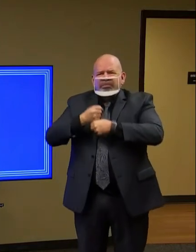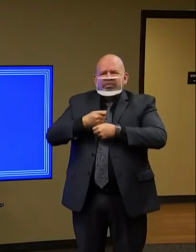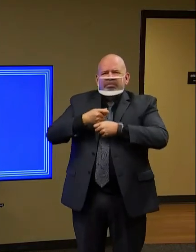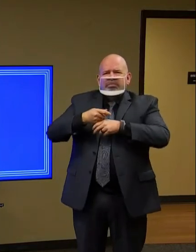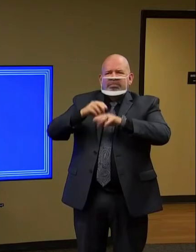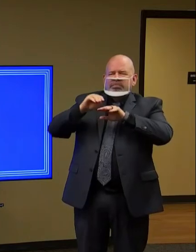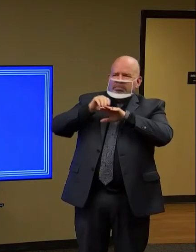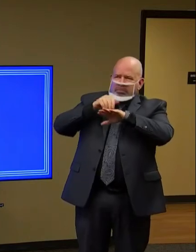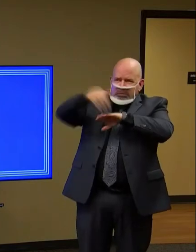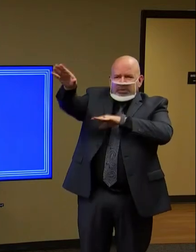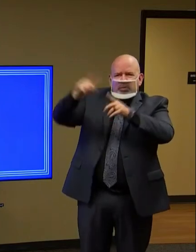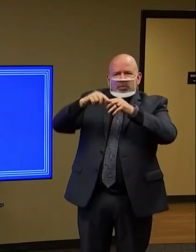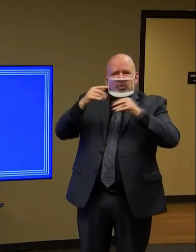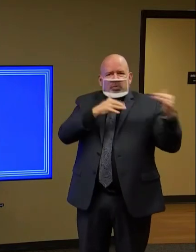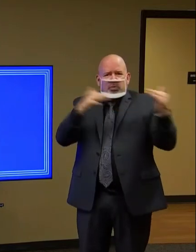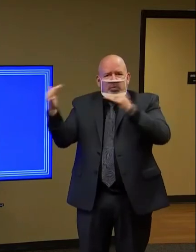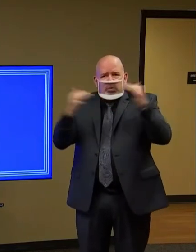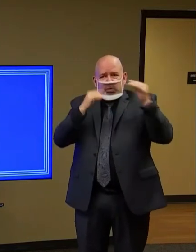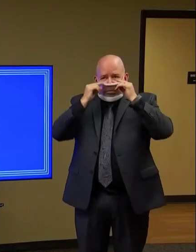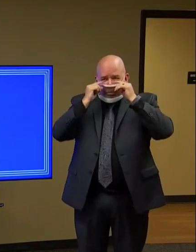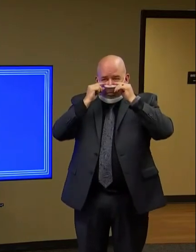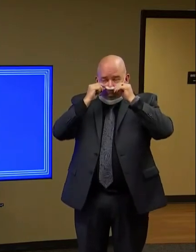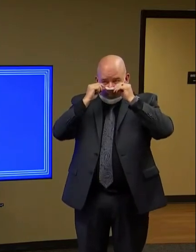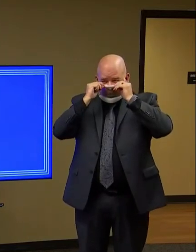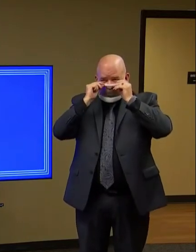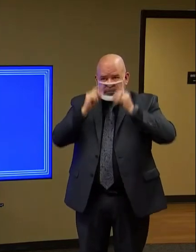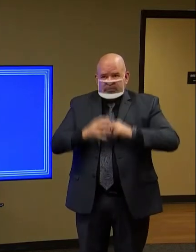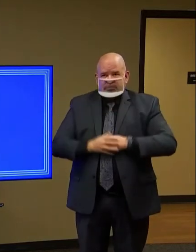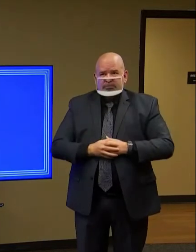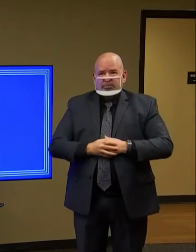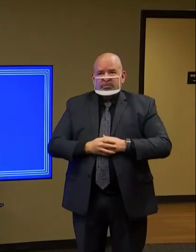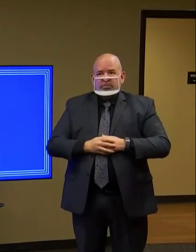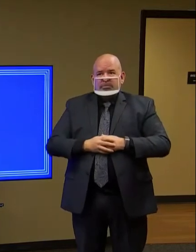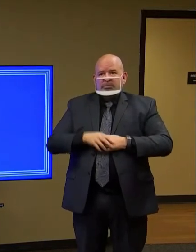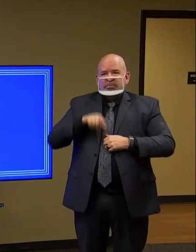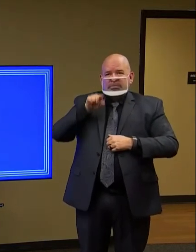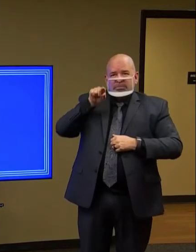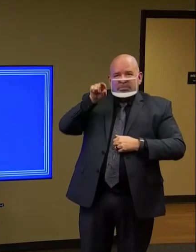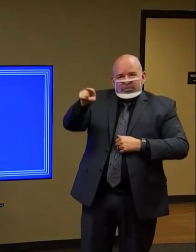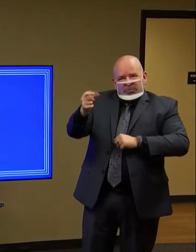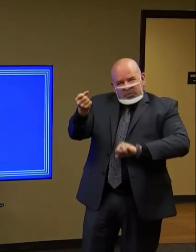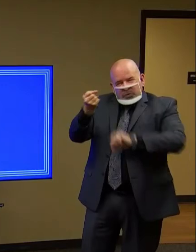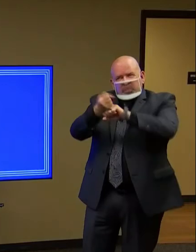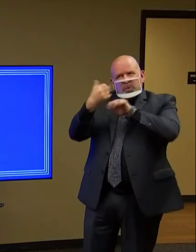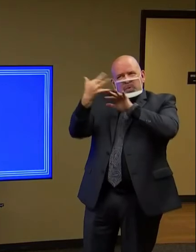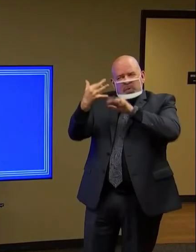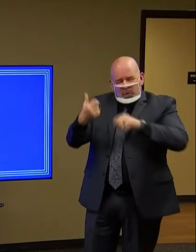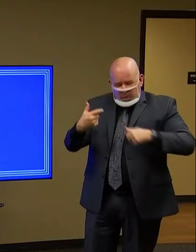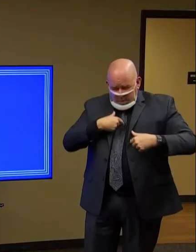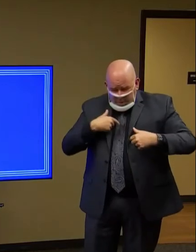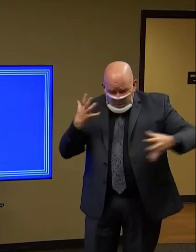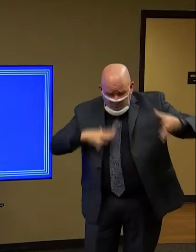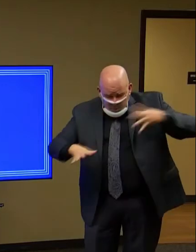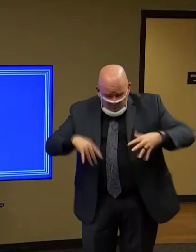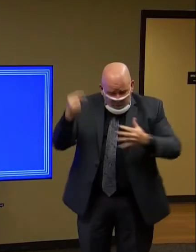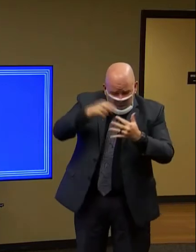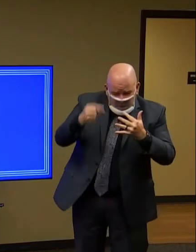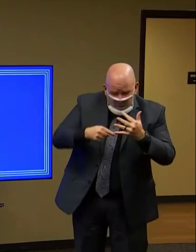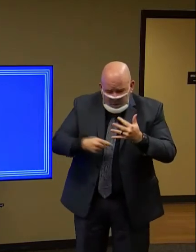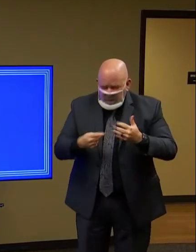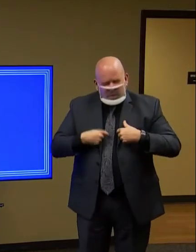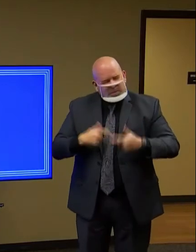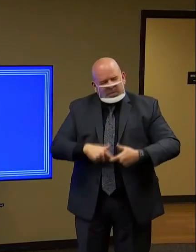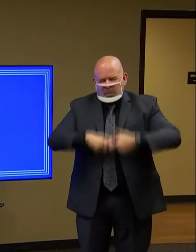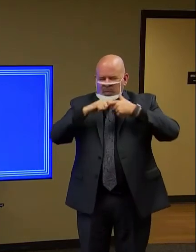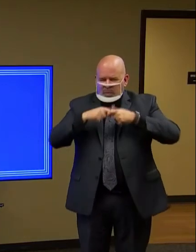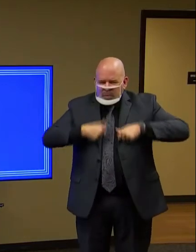tank tracks needed to be utilized for the rubber, the person who bought the war bonds. Everybody gave a small